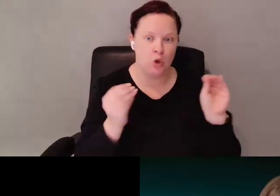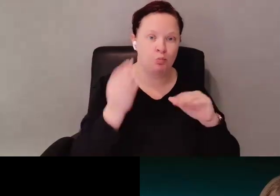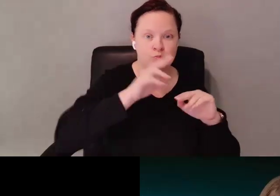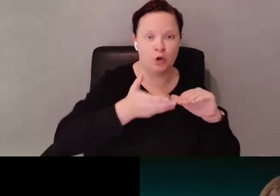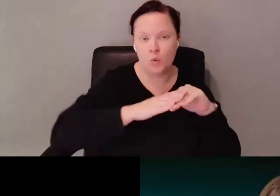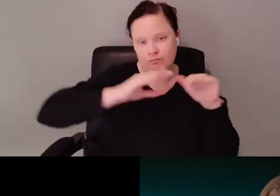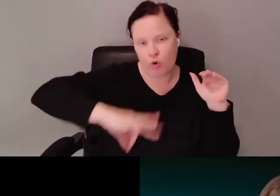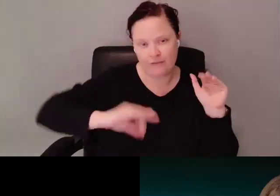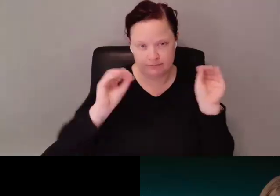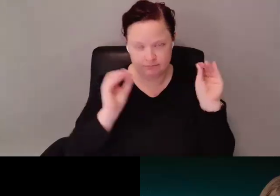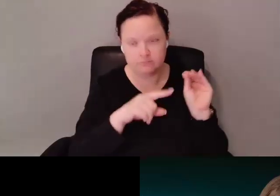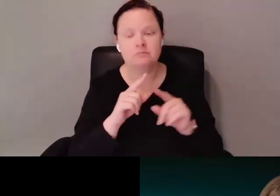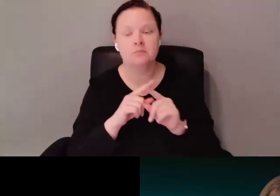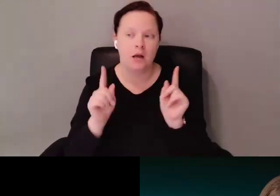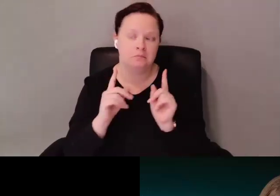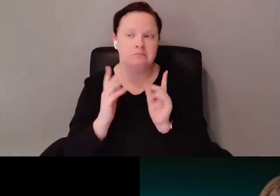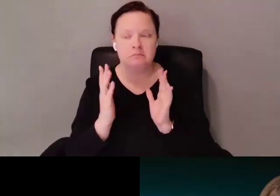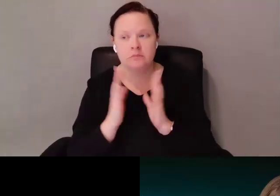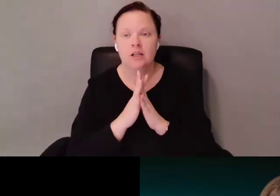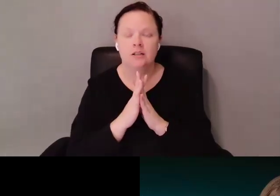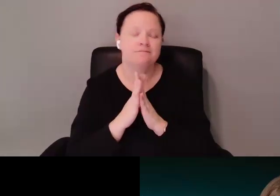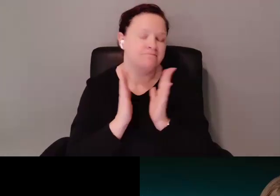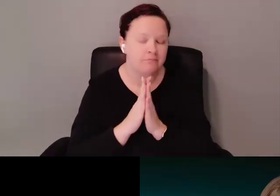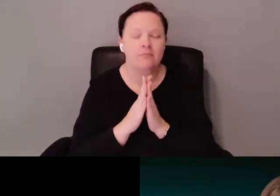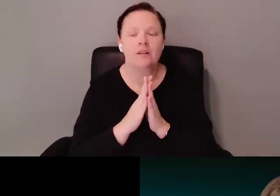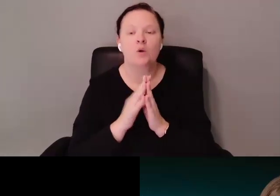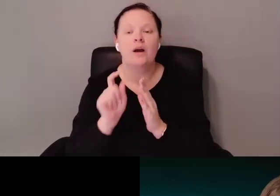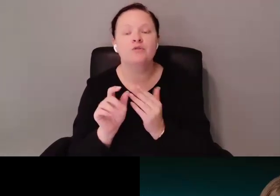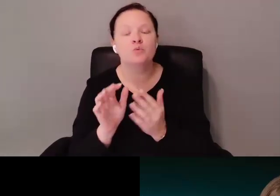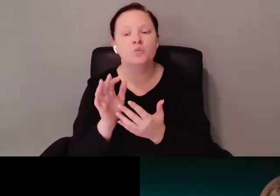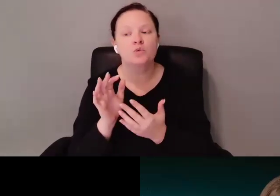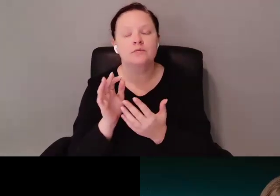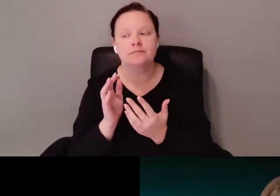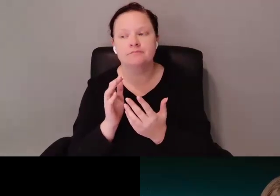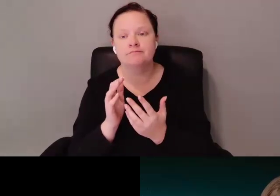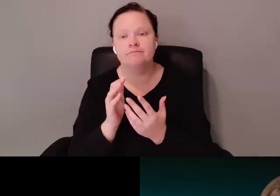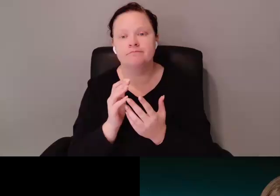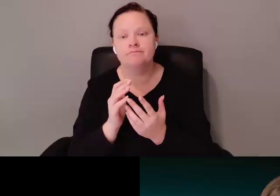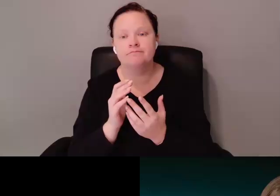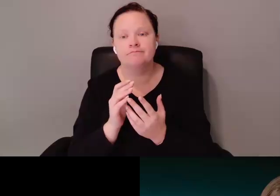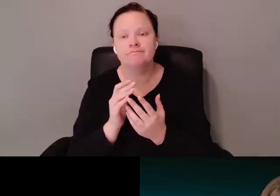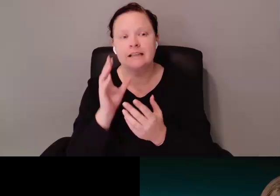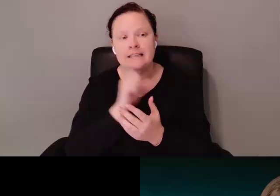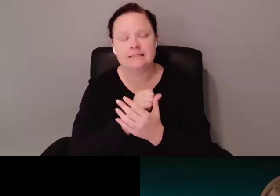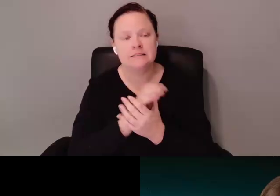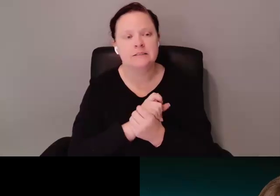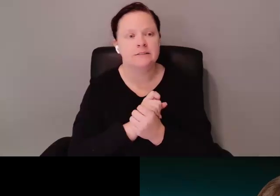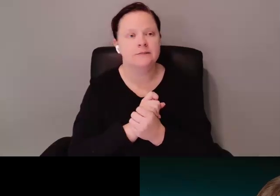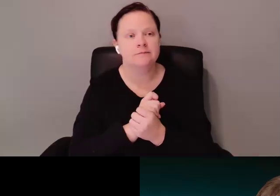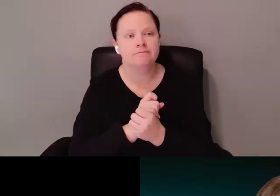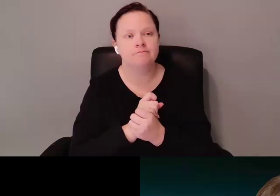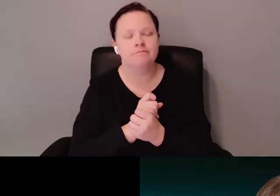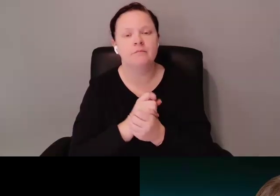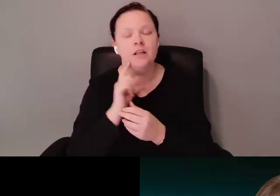yeah, anyway, knowing that, so choosing, um, I guess finding a